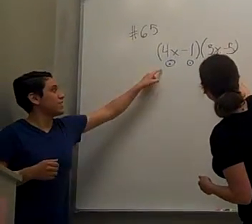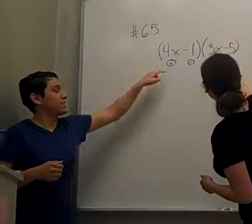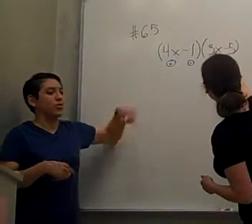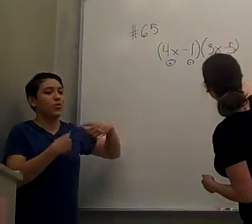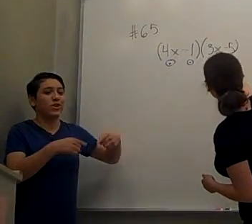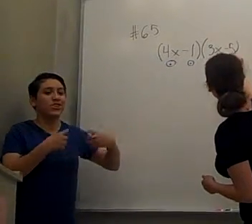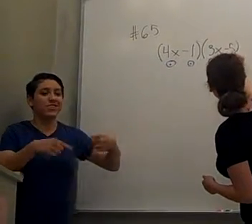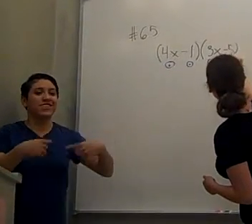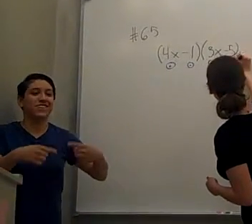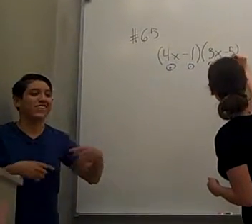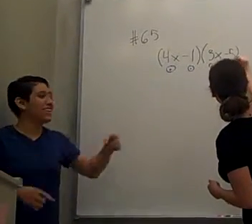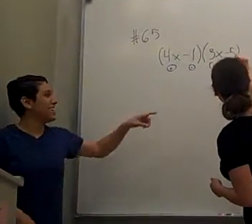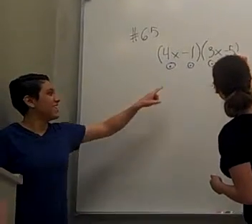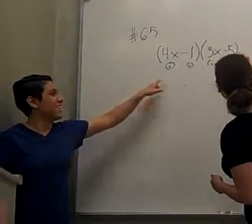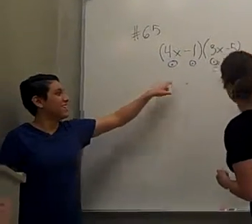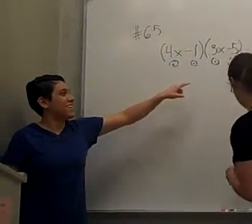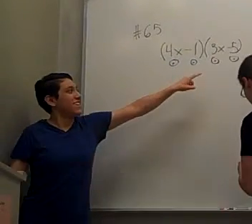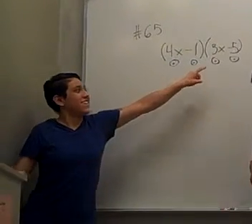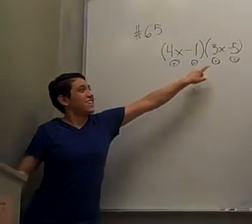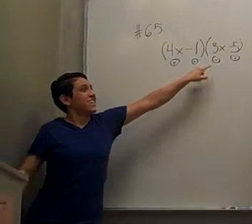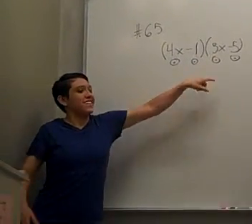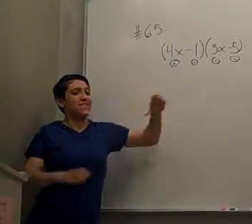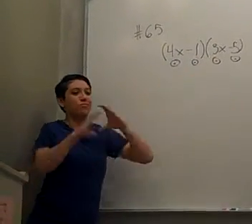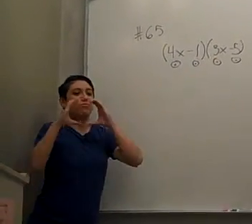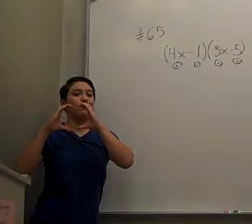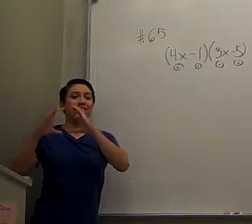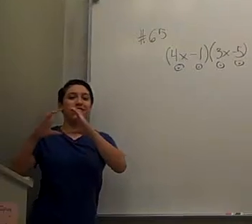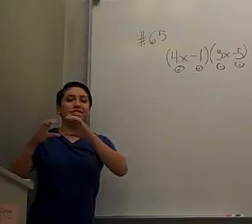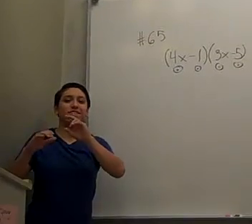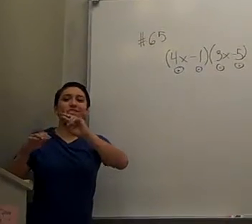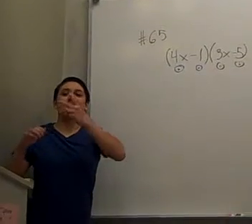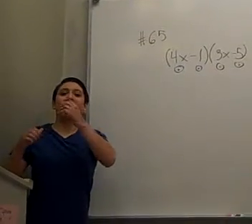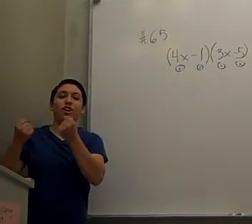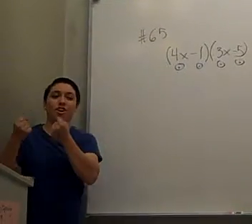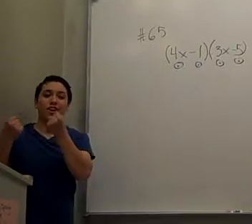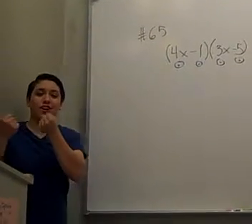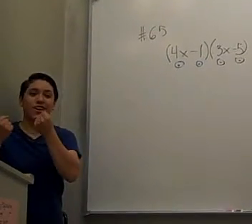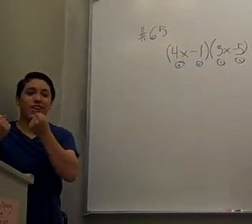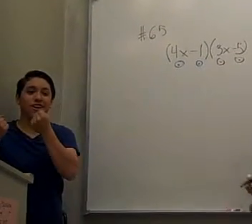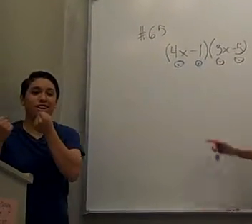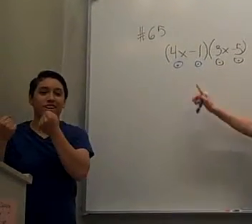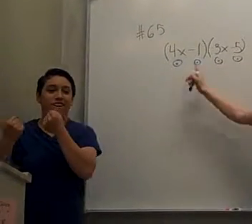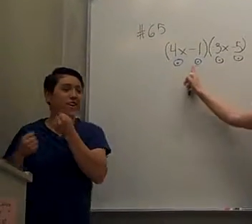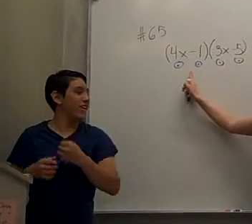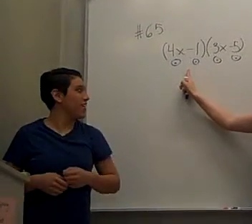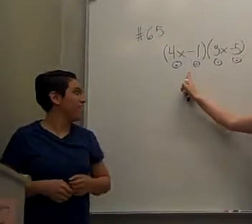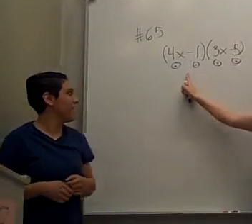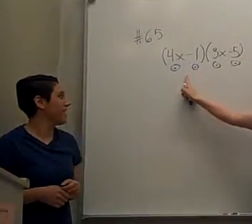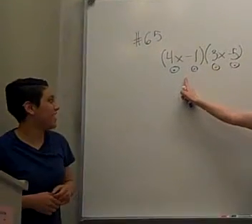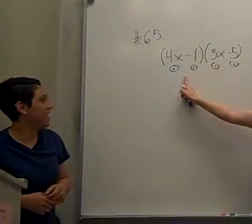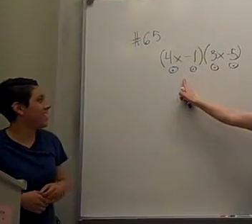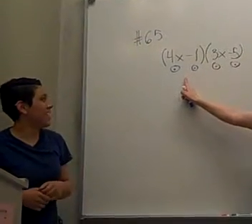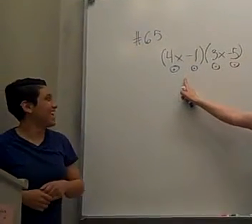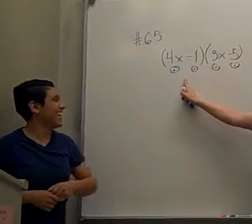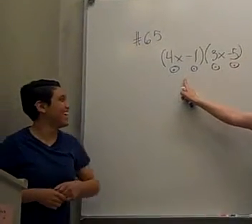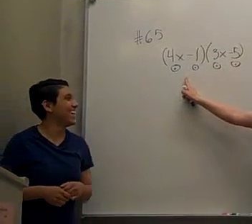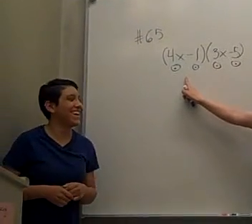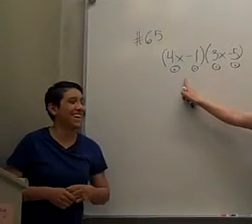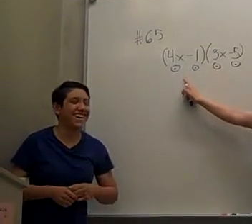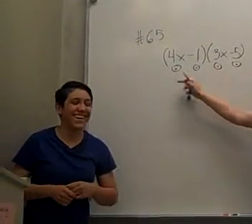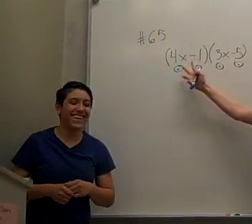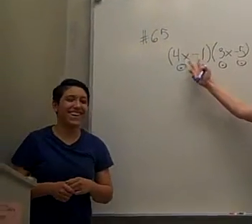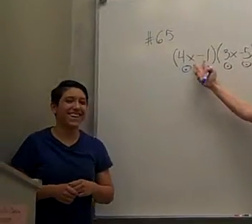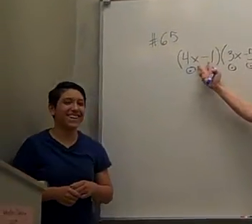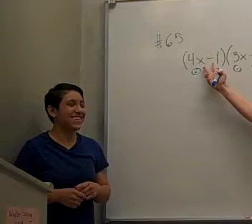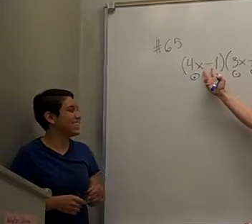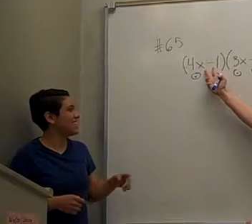Here's the second car. Oh no, this is terrible. Alright, so, when we get to the